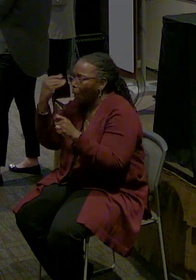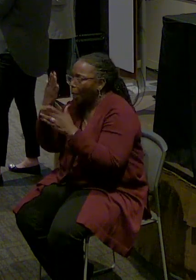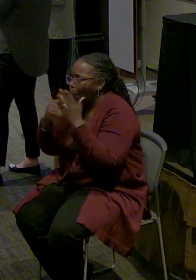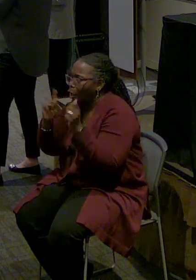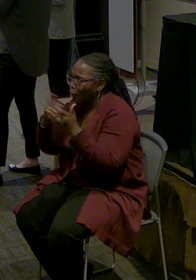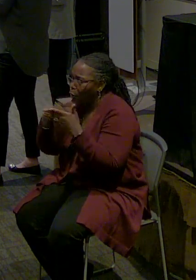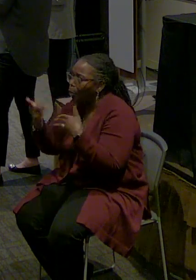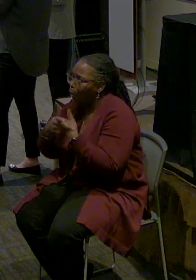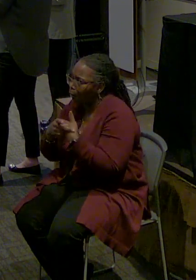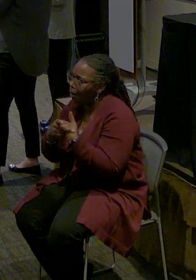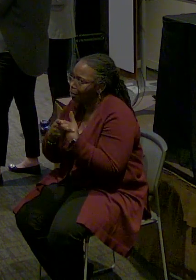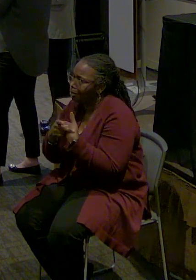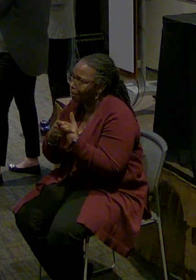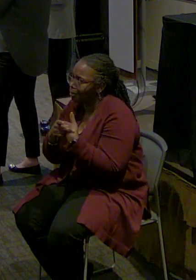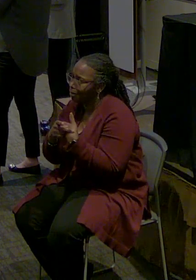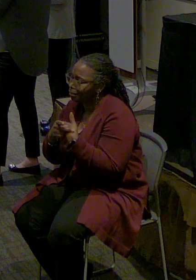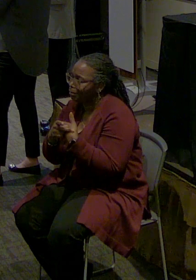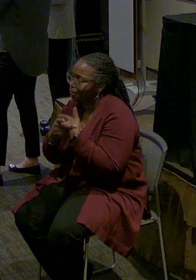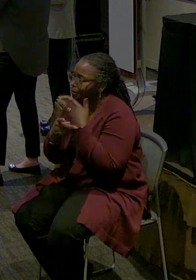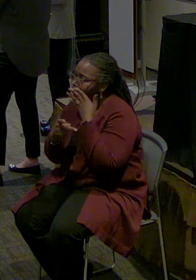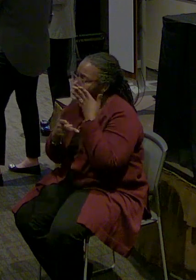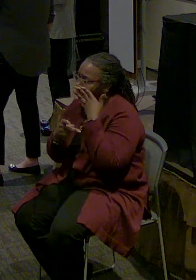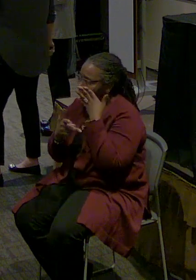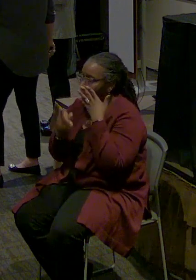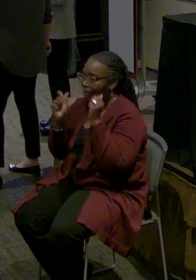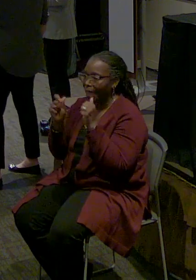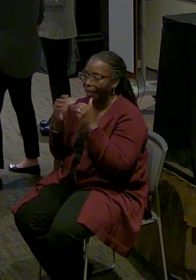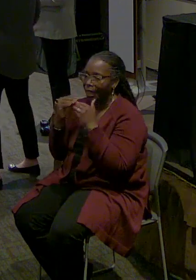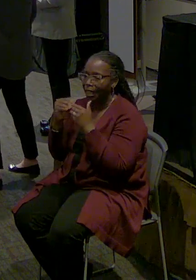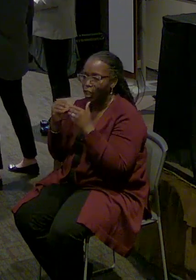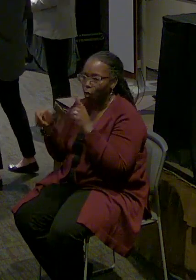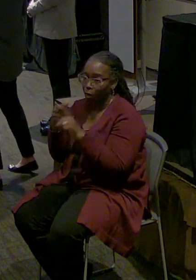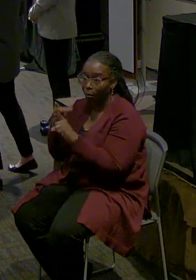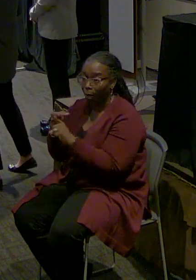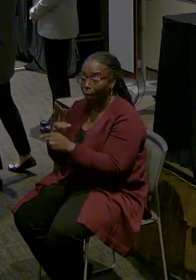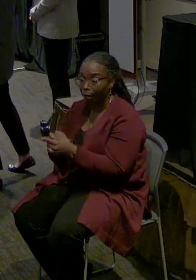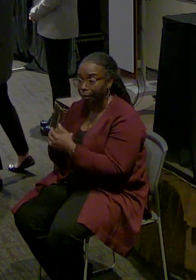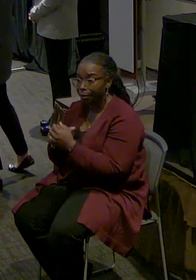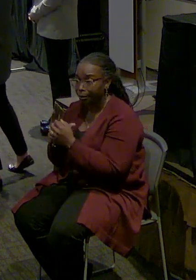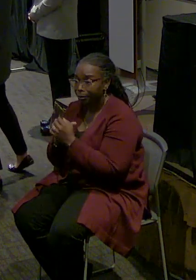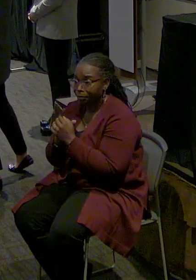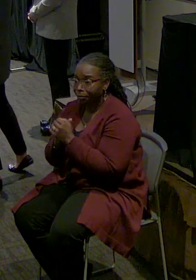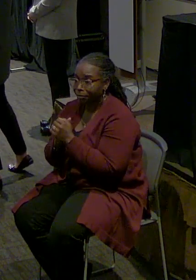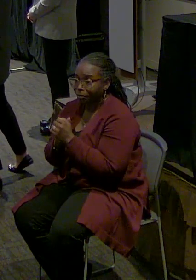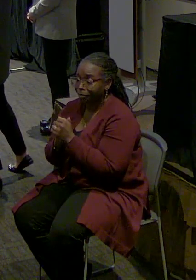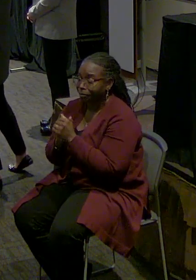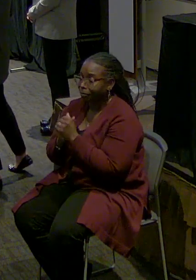of your programs that can lead to an impact.